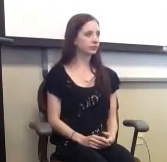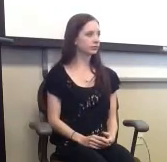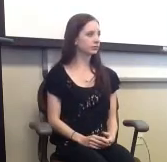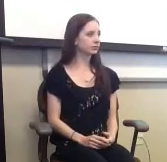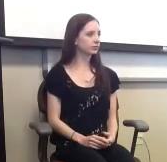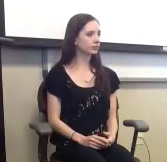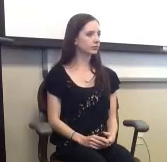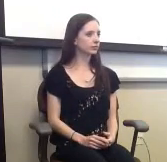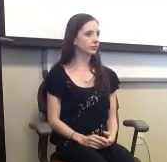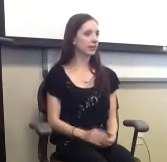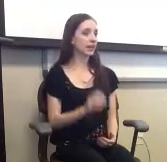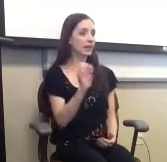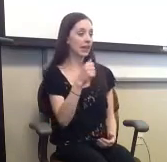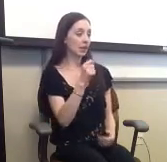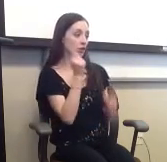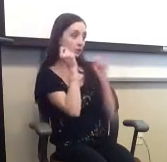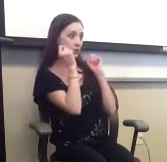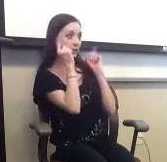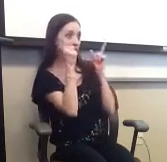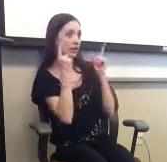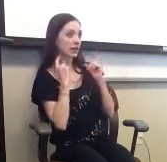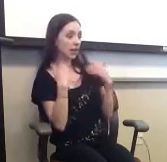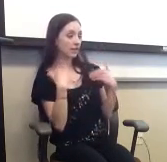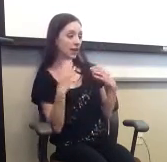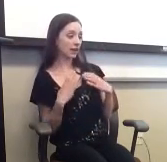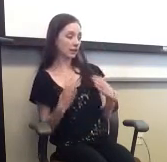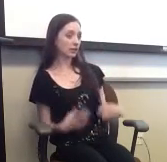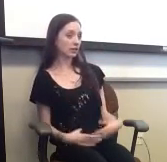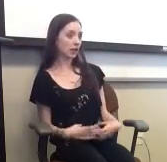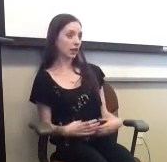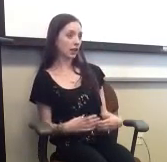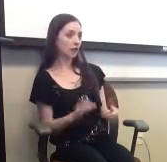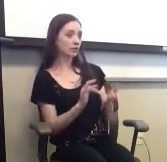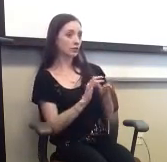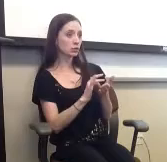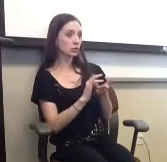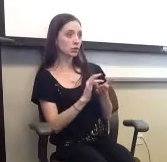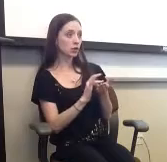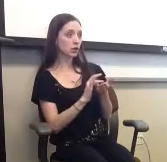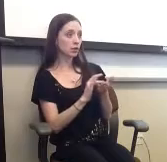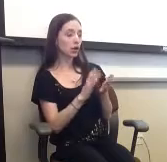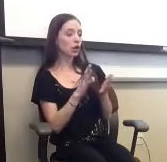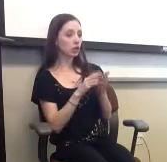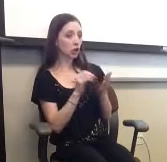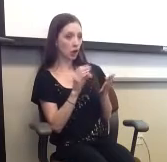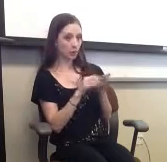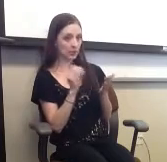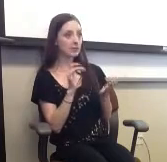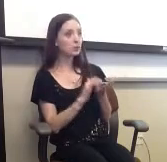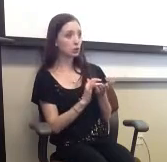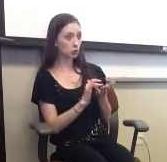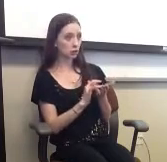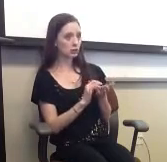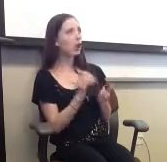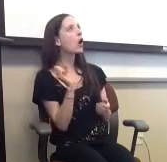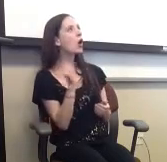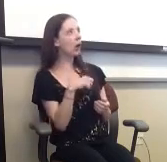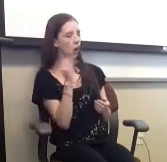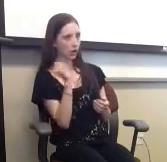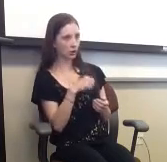Yeah, you'd be surprised. I have had clients get prescriptions filled on photocopy prescriptions. Oh yeah, I have worked with clients,